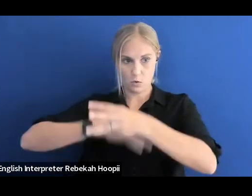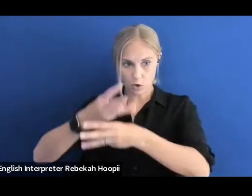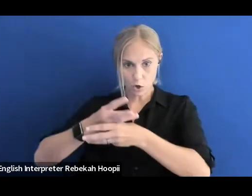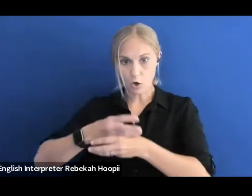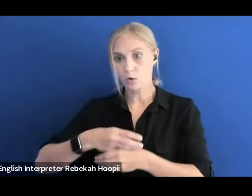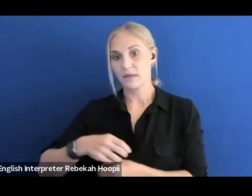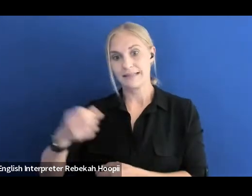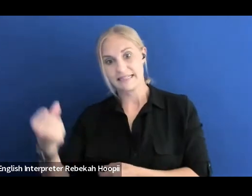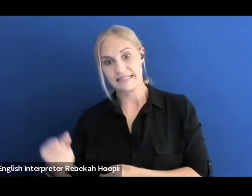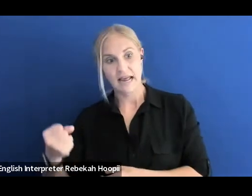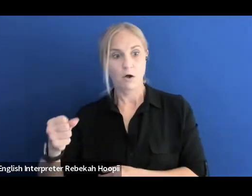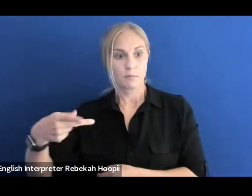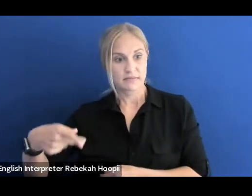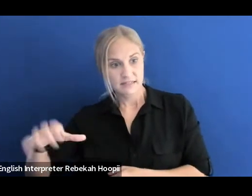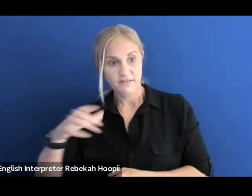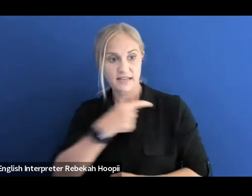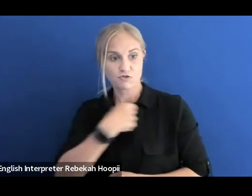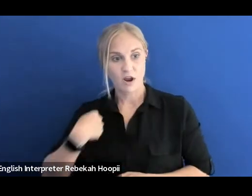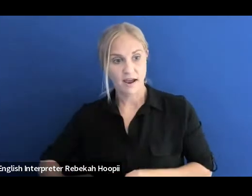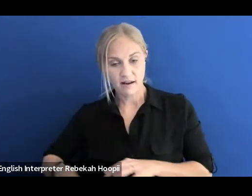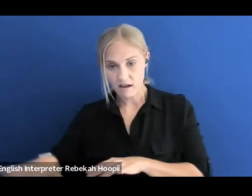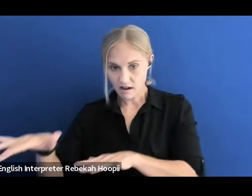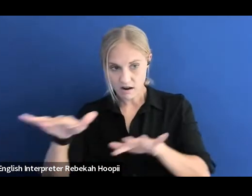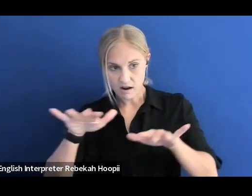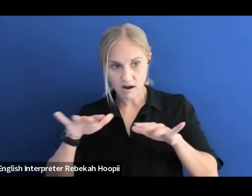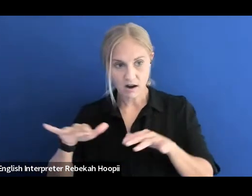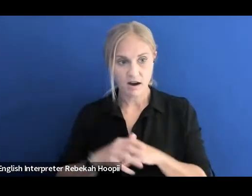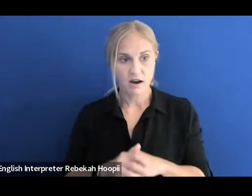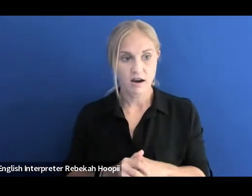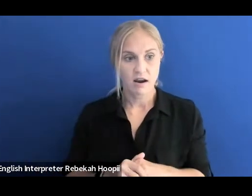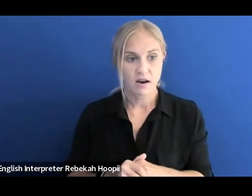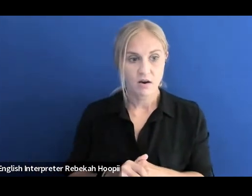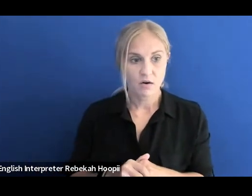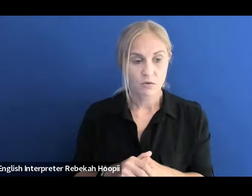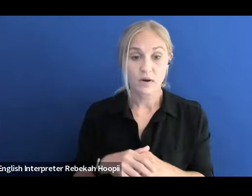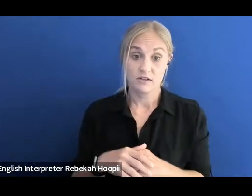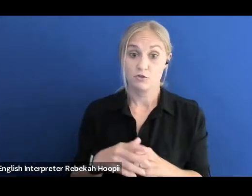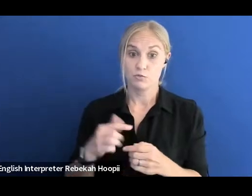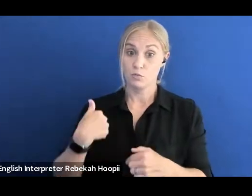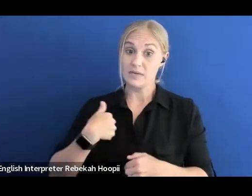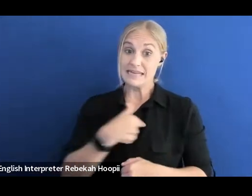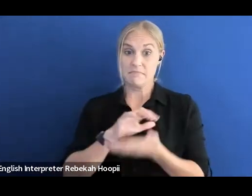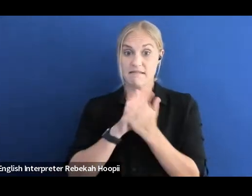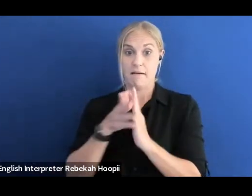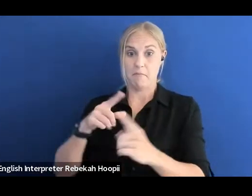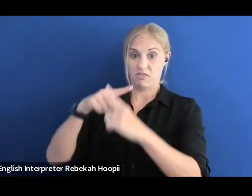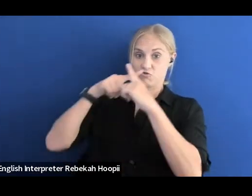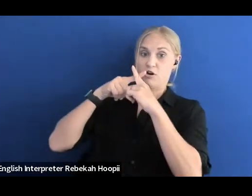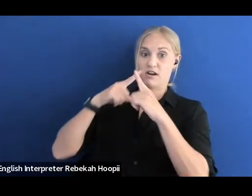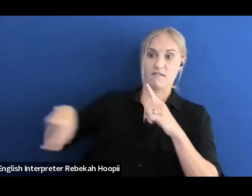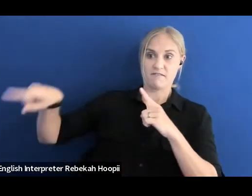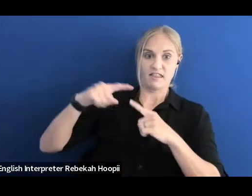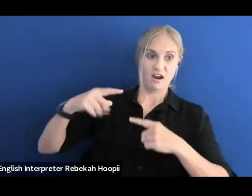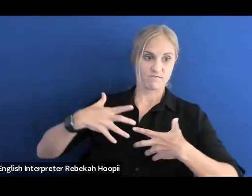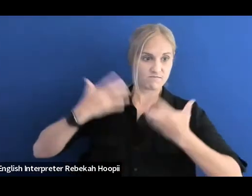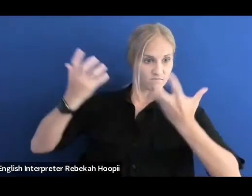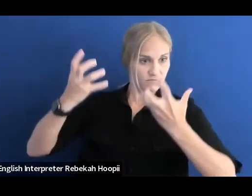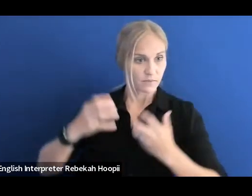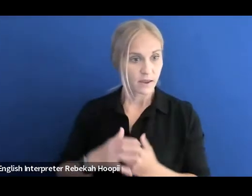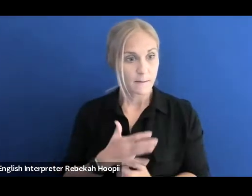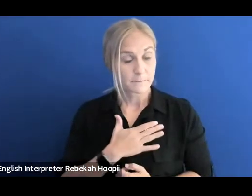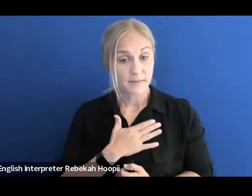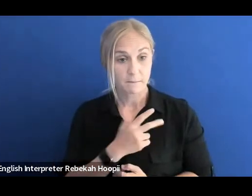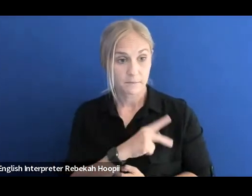China, which specifically makes our local and our island a target. I have just my personal